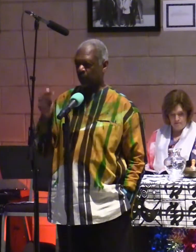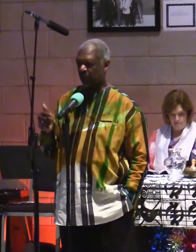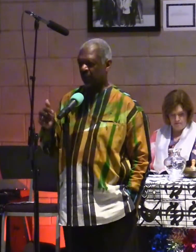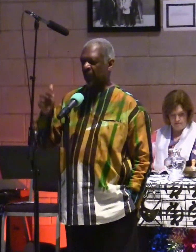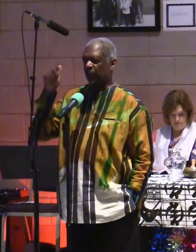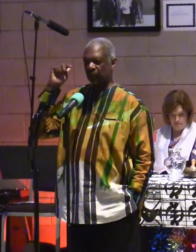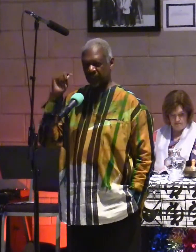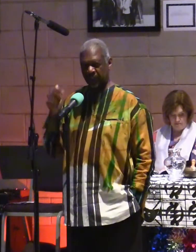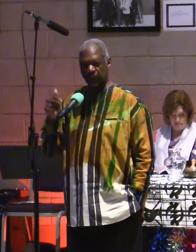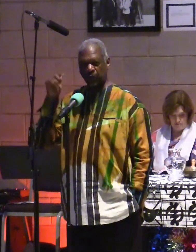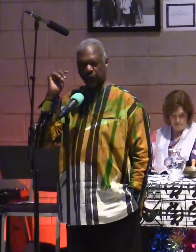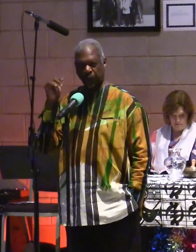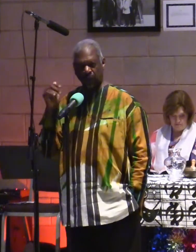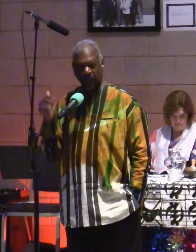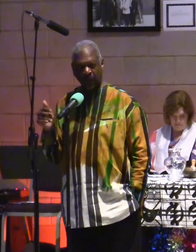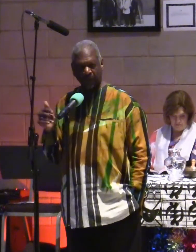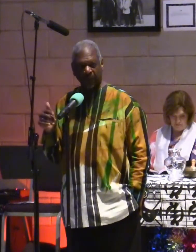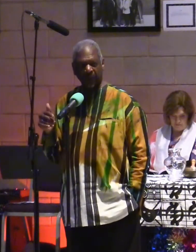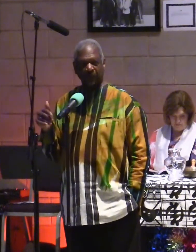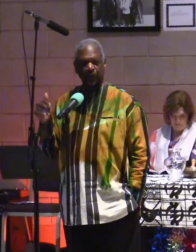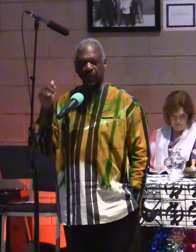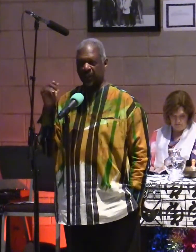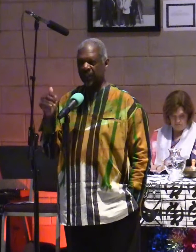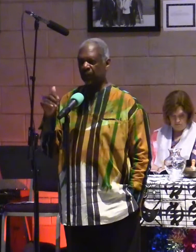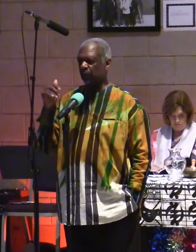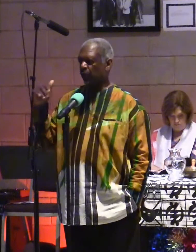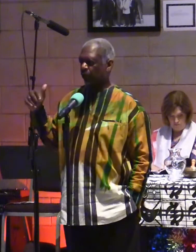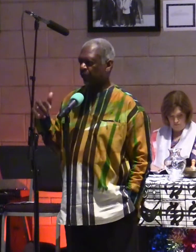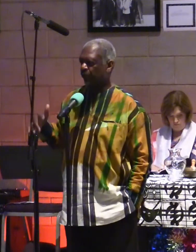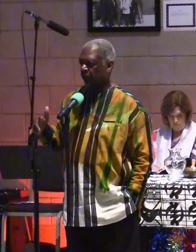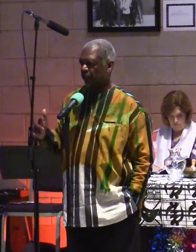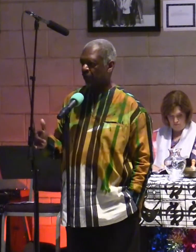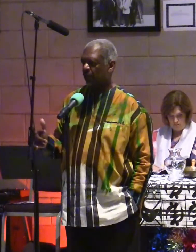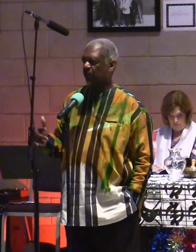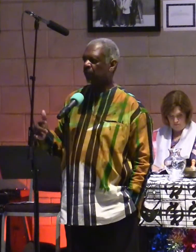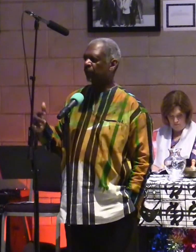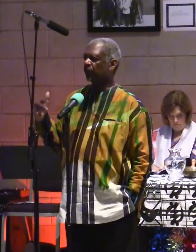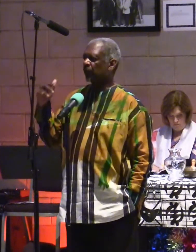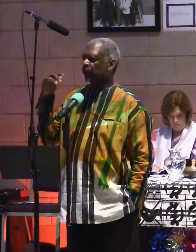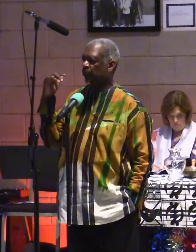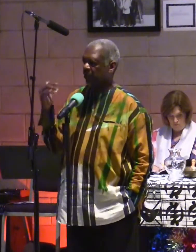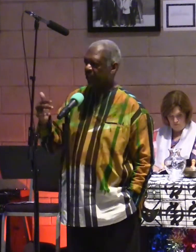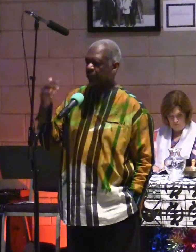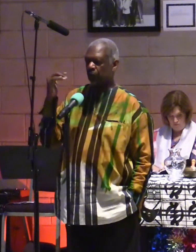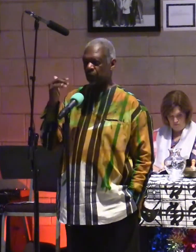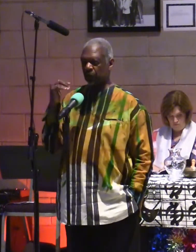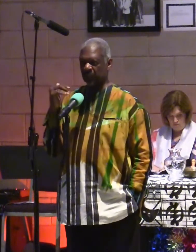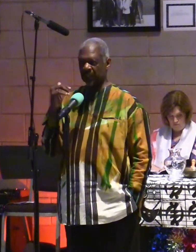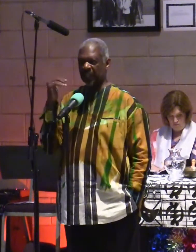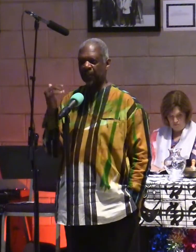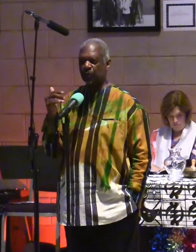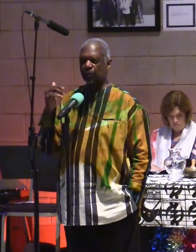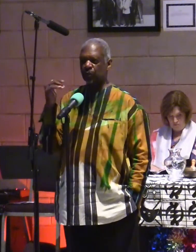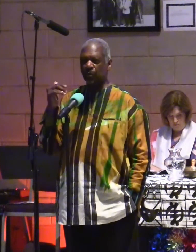this work, to continue to show up, to continue to work through the struggle, to continue to do